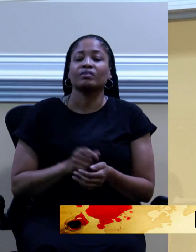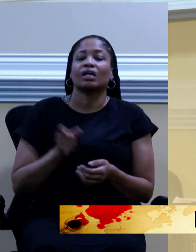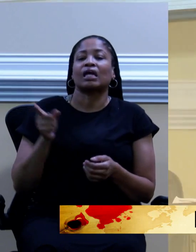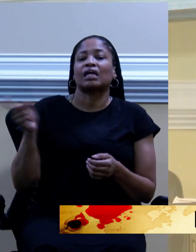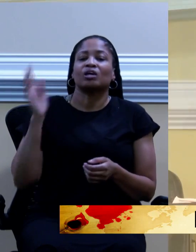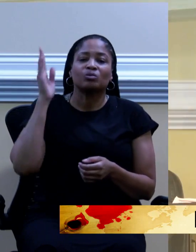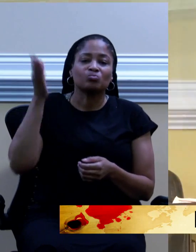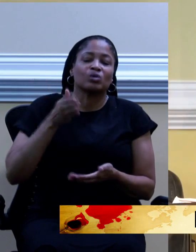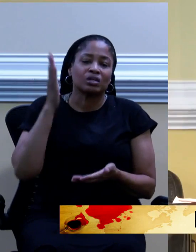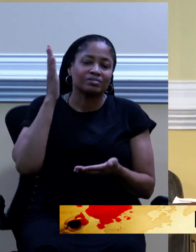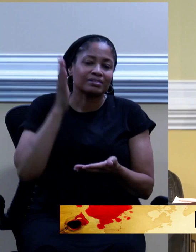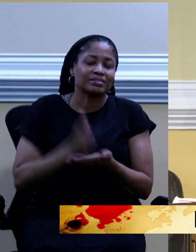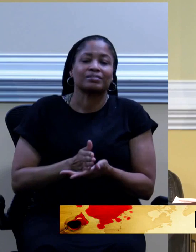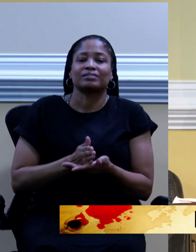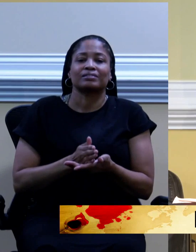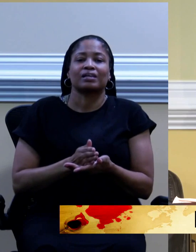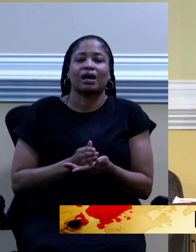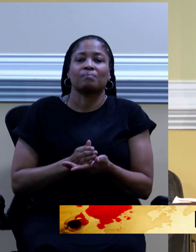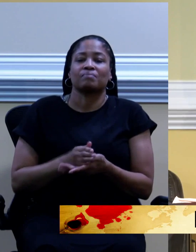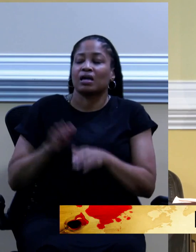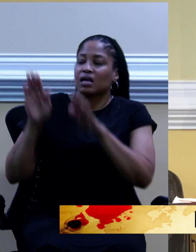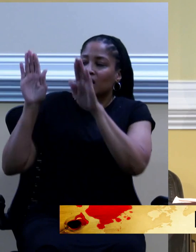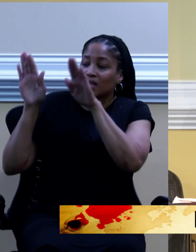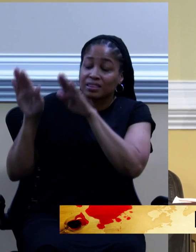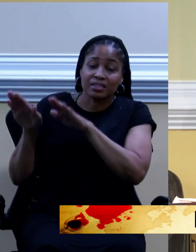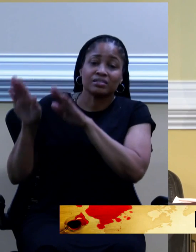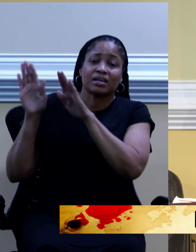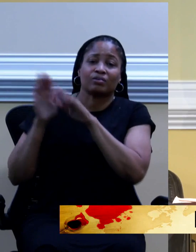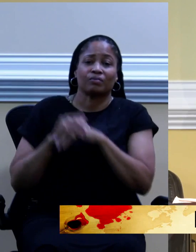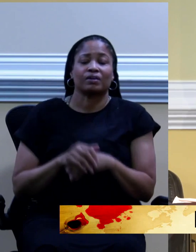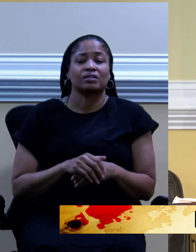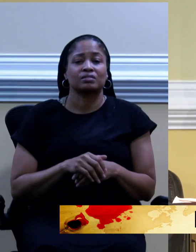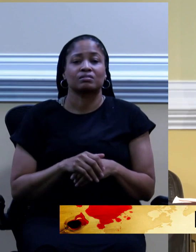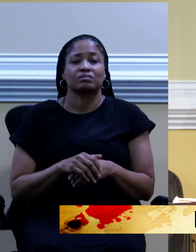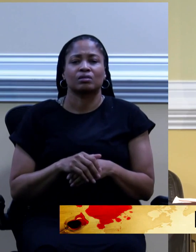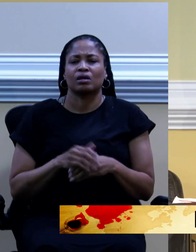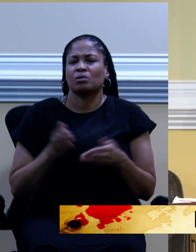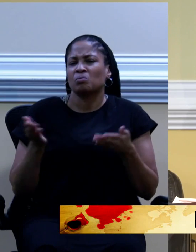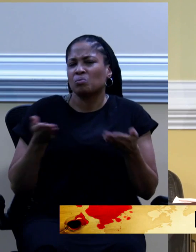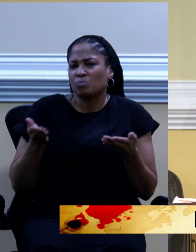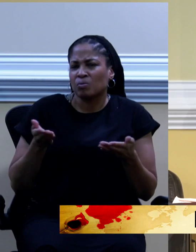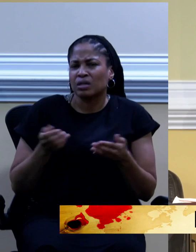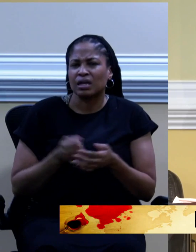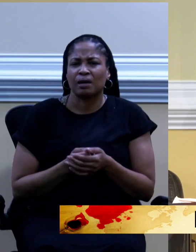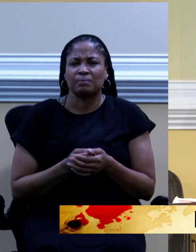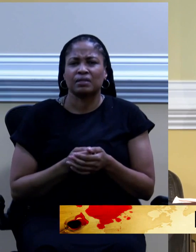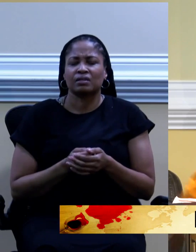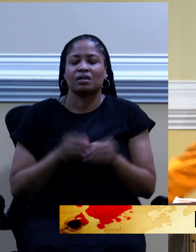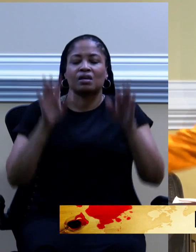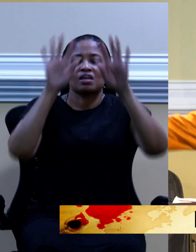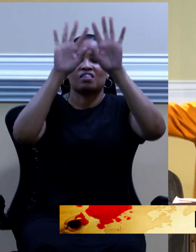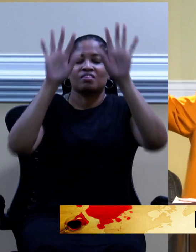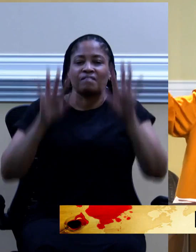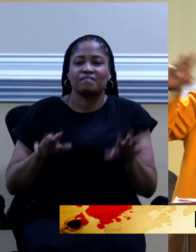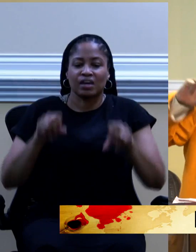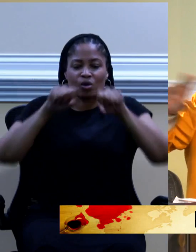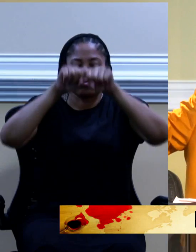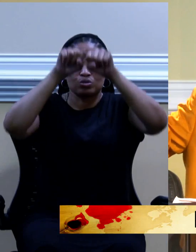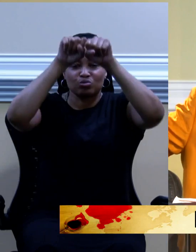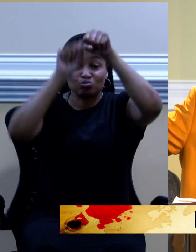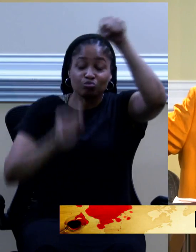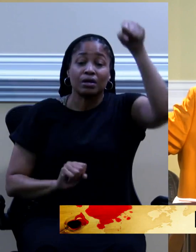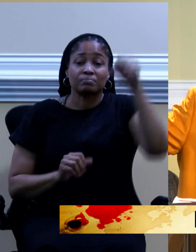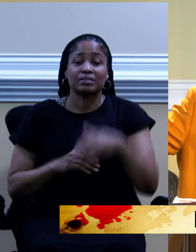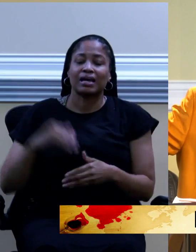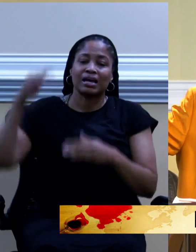when he died on the cross? The veil was ripped, top to bottom. So they had two things.